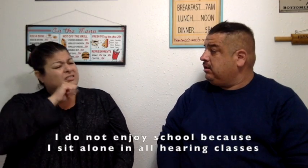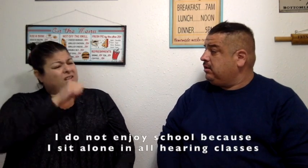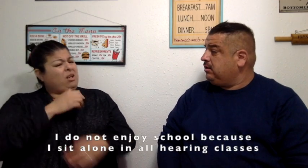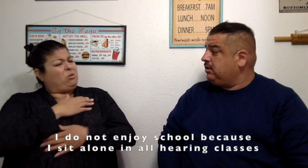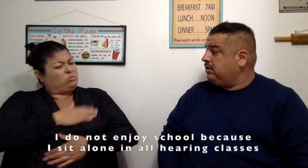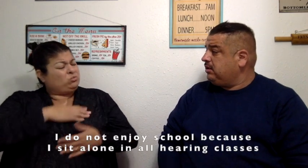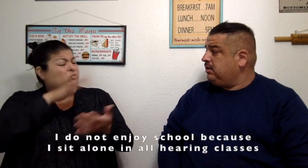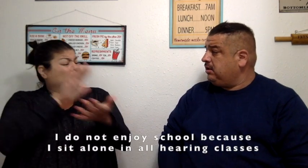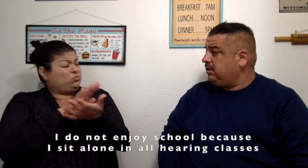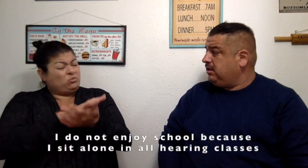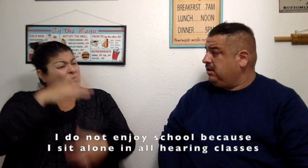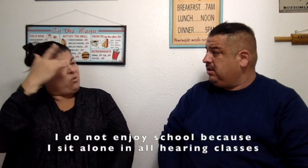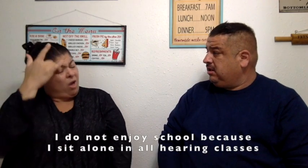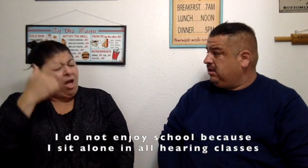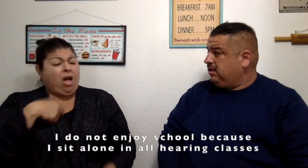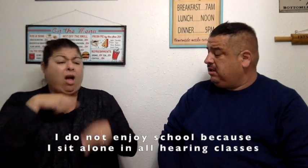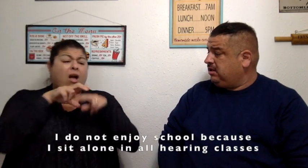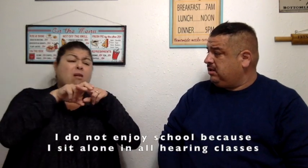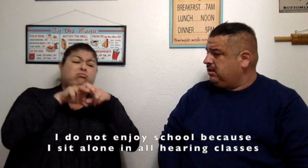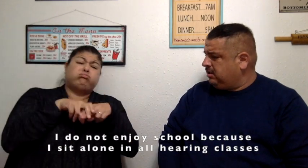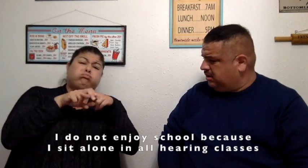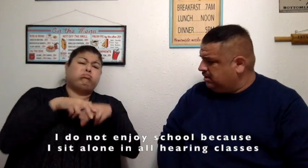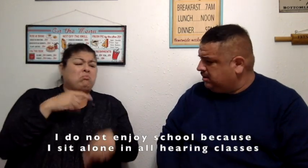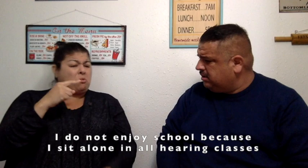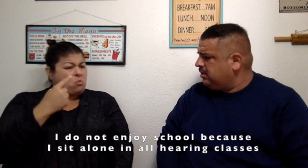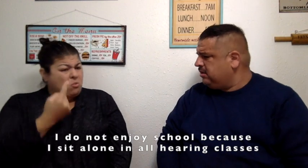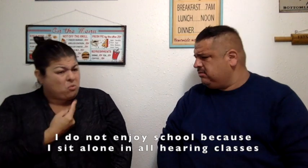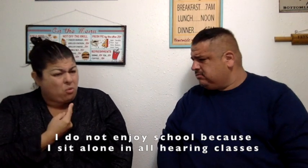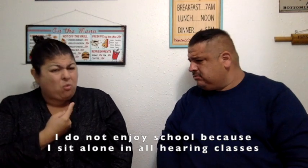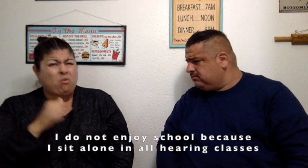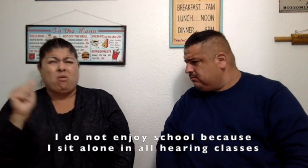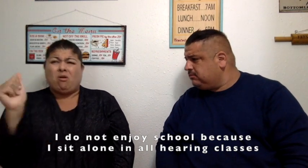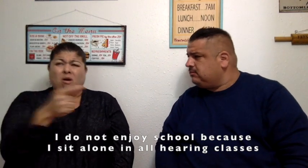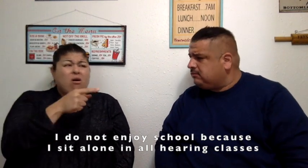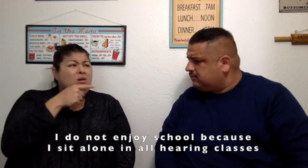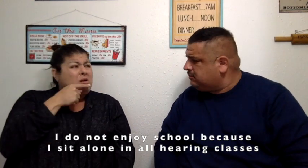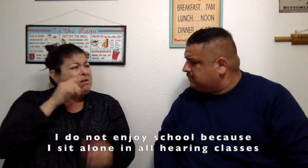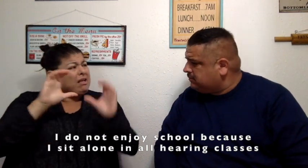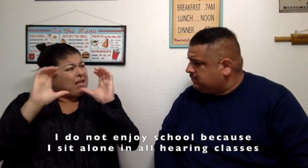I do not enjoy school because I sit alone in all the hearing classes.